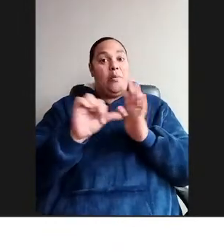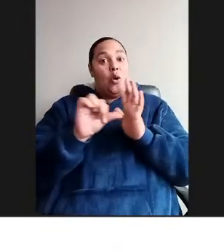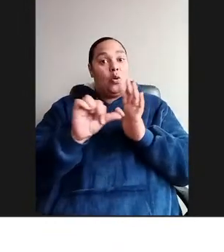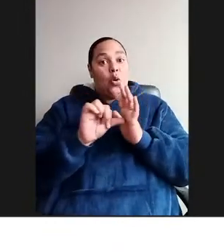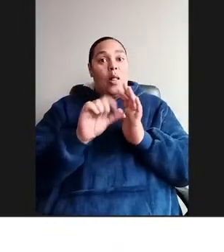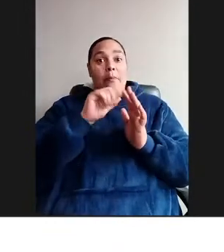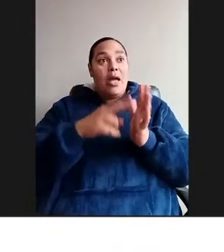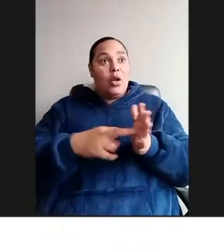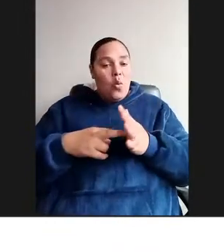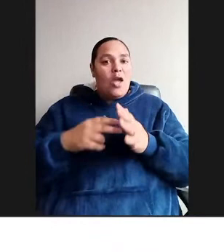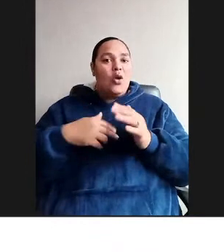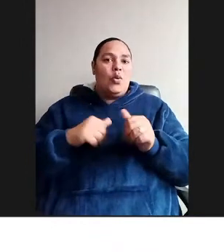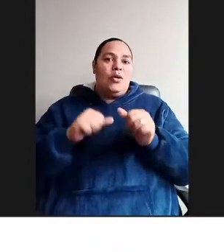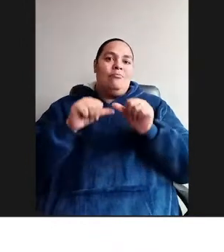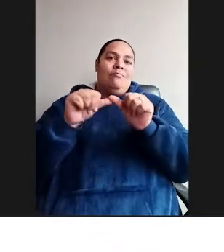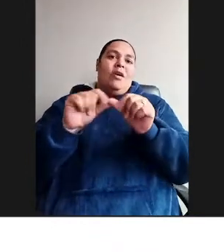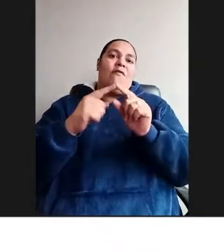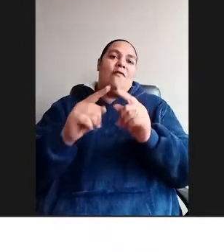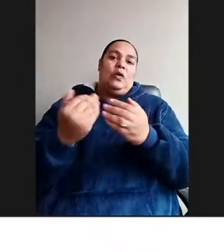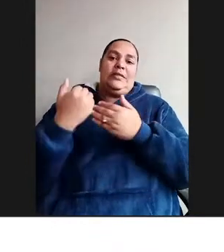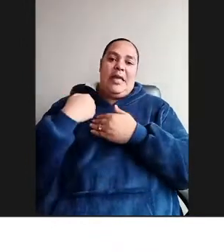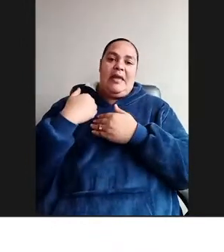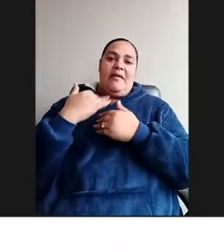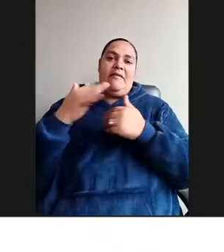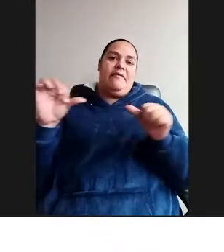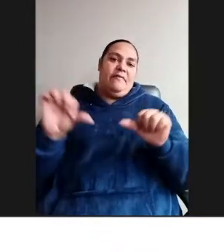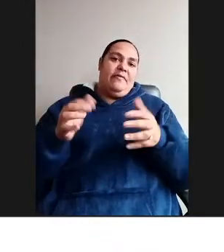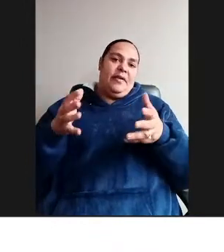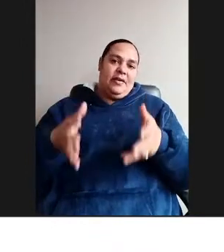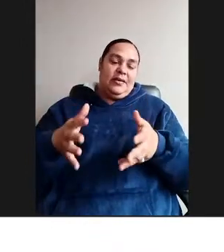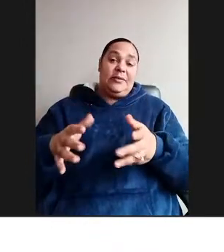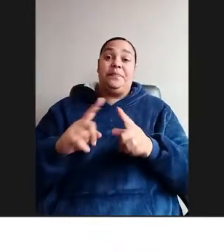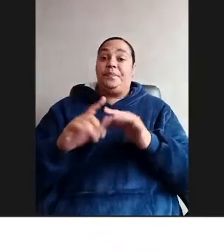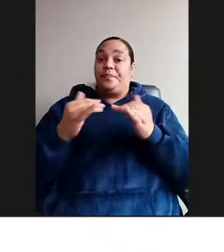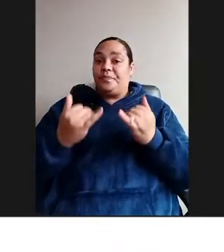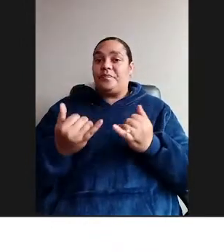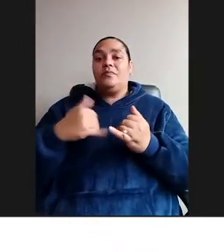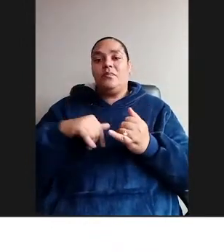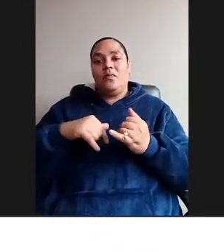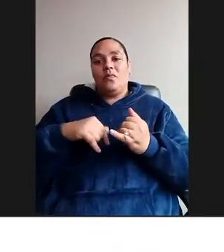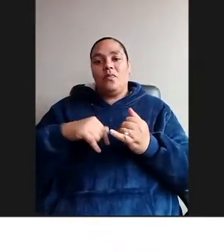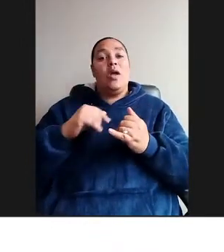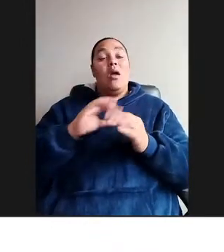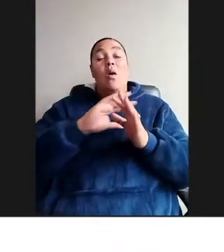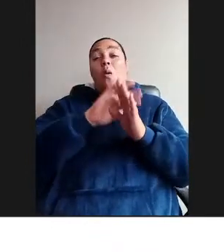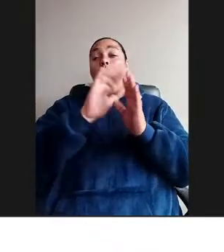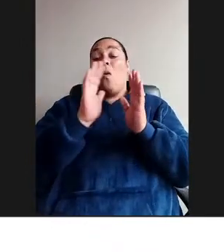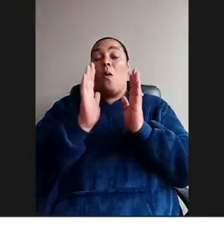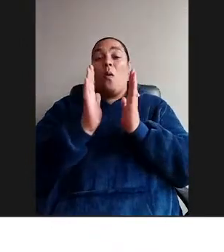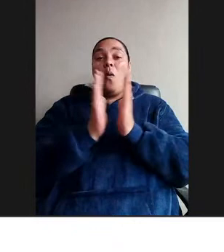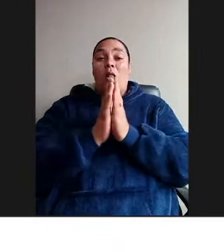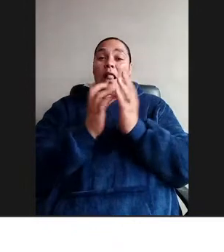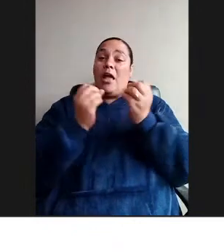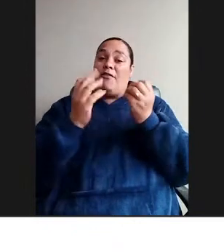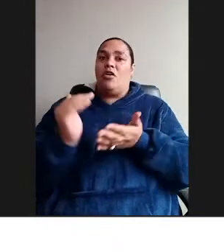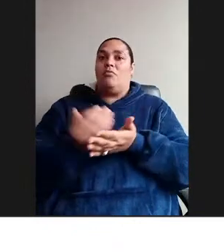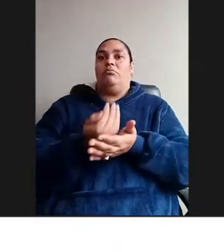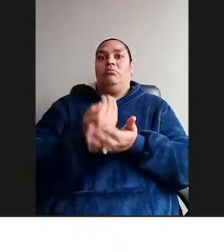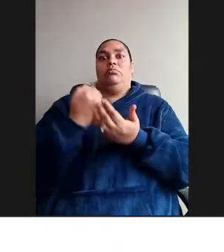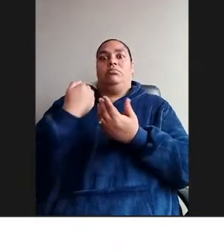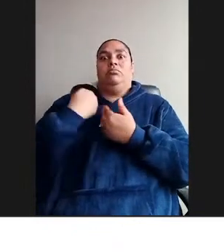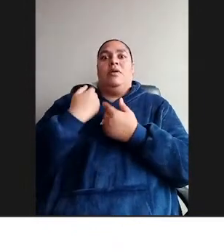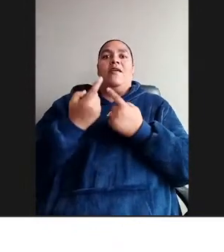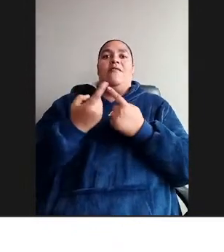for a safe return. At this stage, we have recovered all of our data from all of our